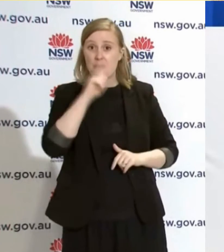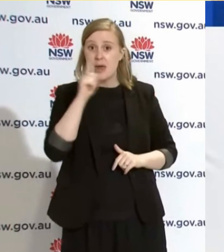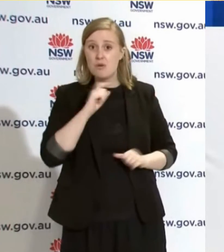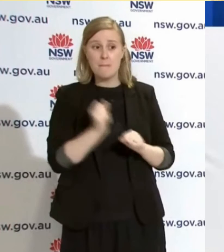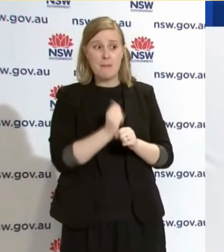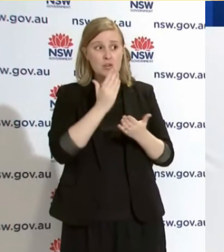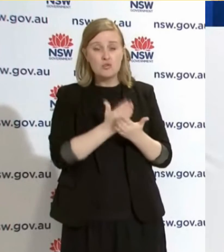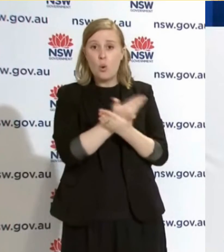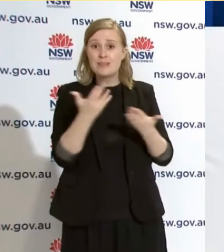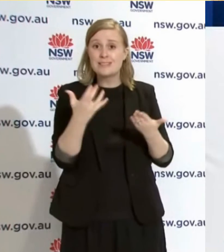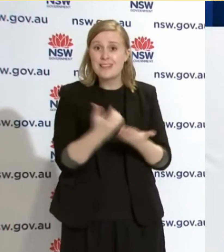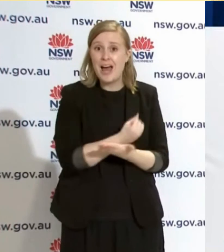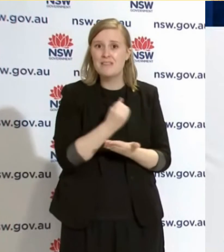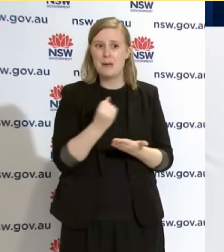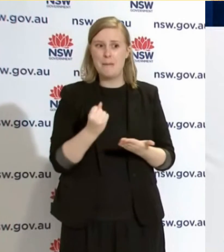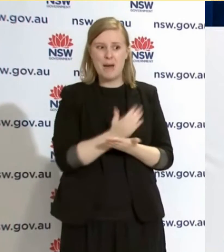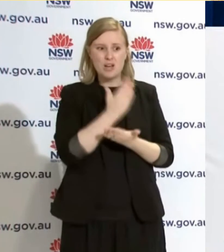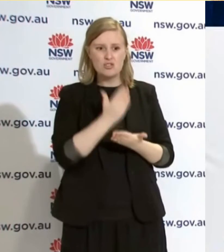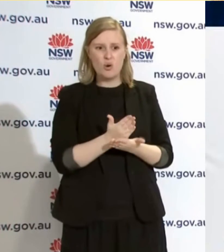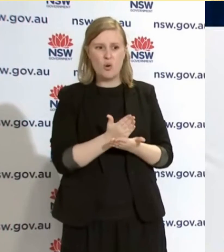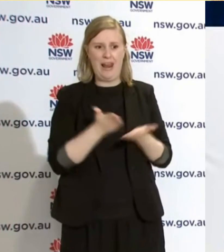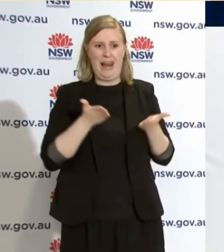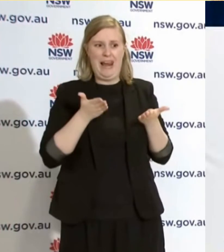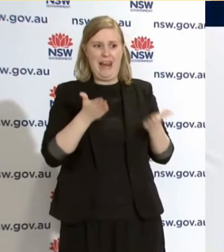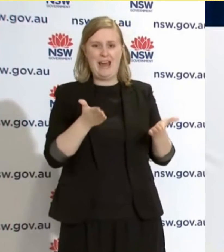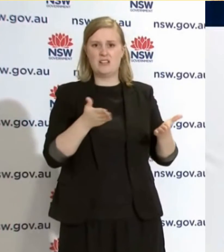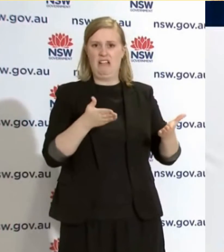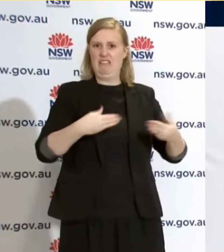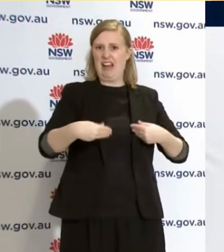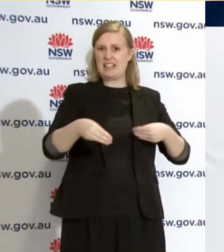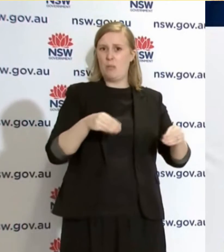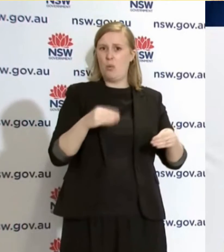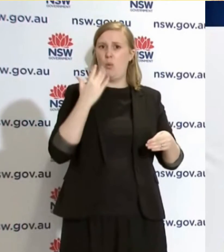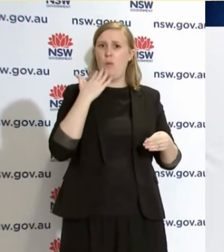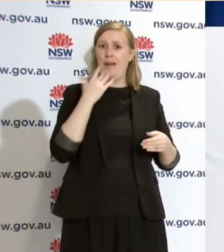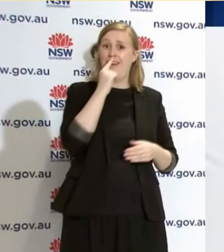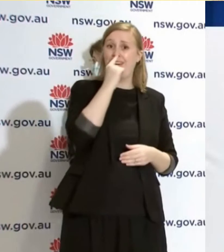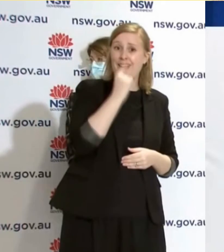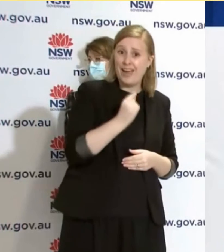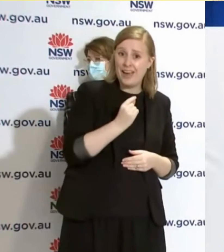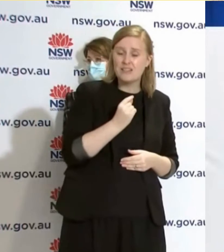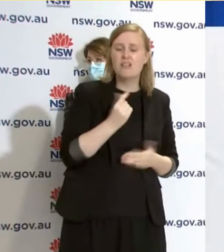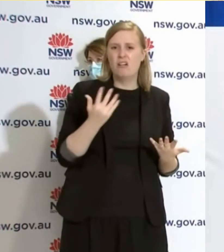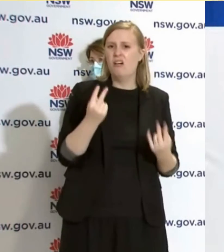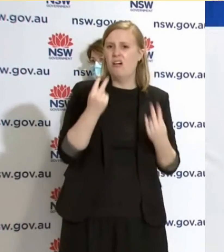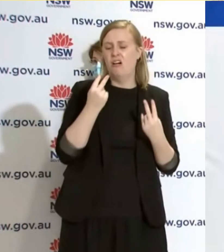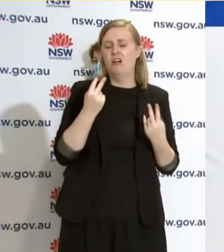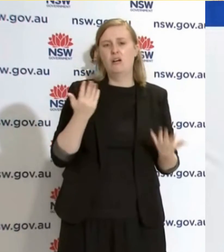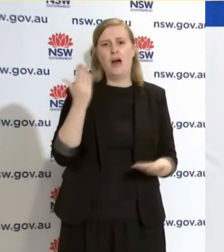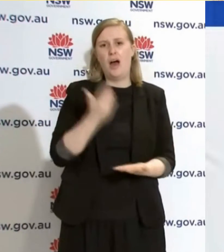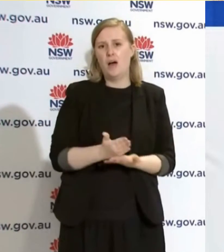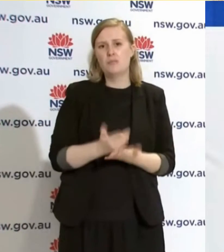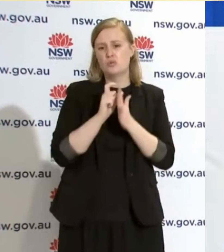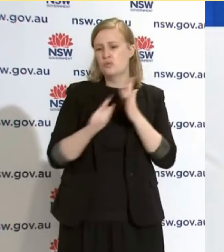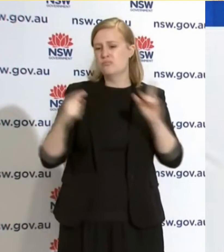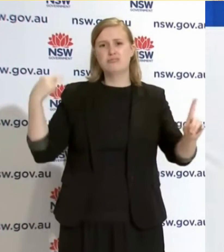freedoms? Because every state is going to go through this in their own way. This is the way New South Wales is dealing with this as the largest state,